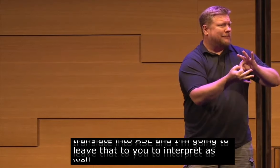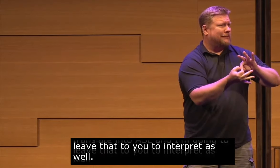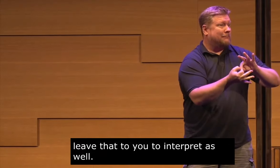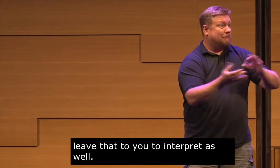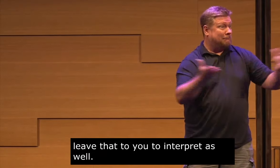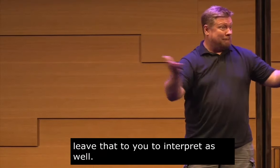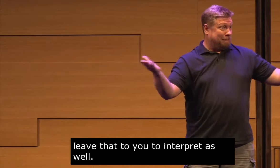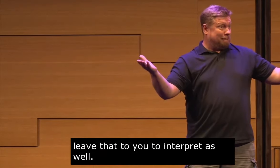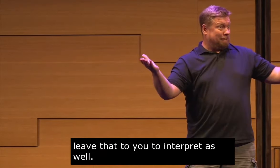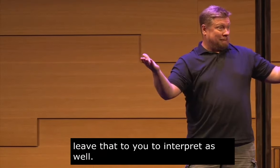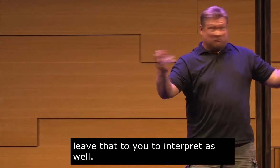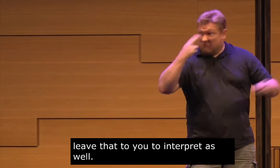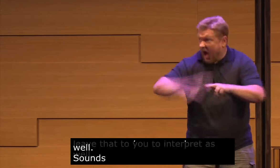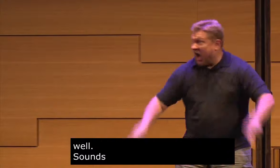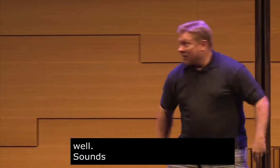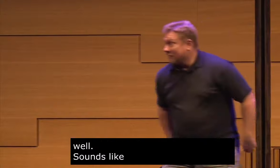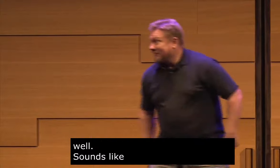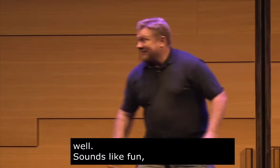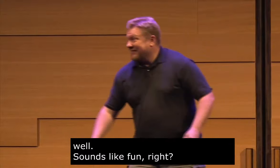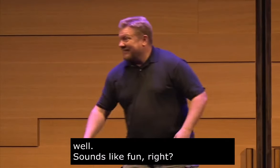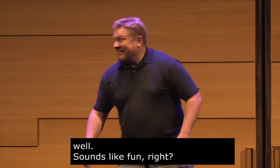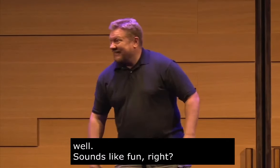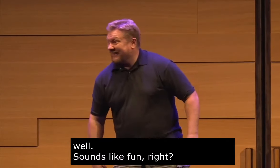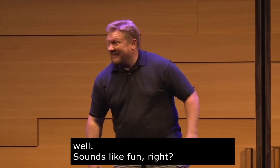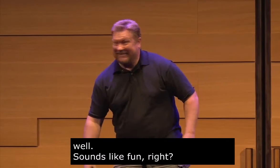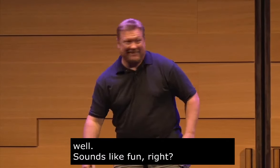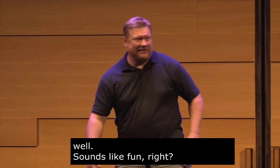to interpret as well. Sounds like fun, right?